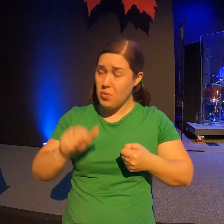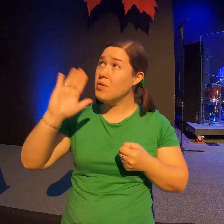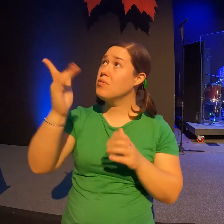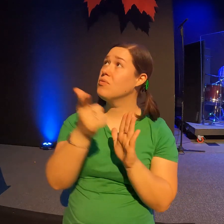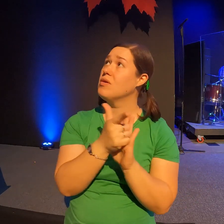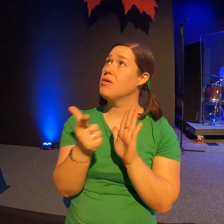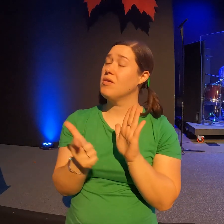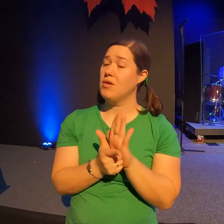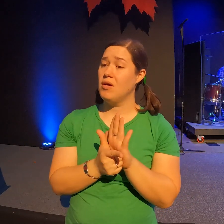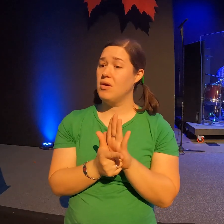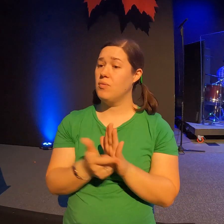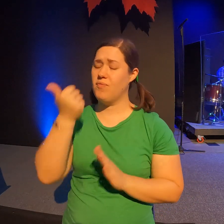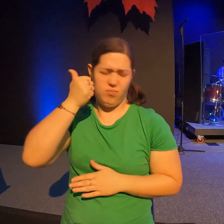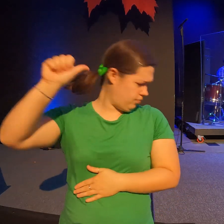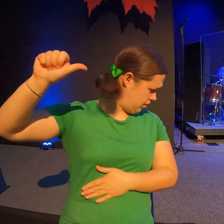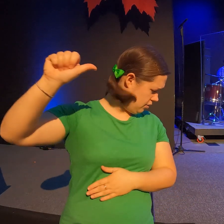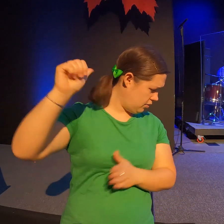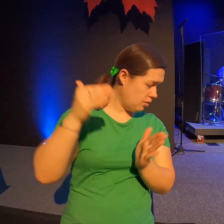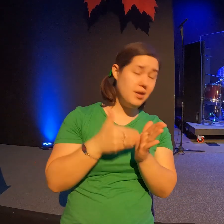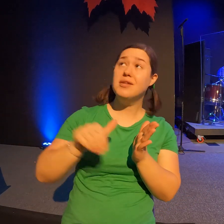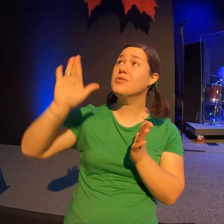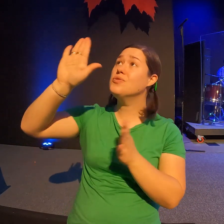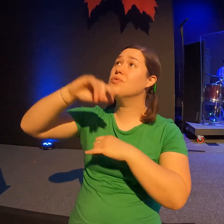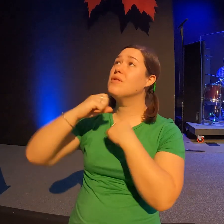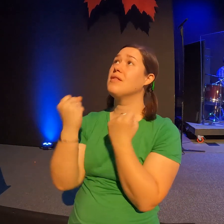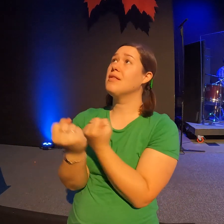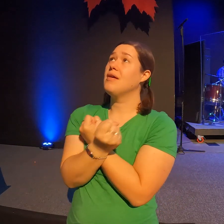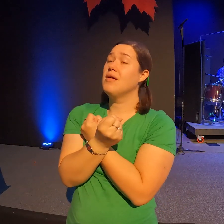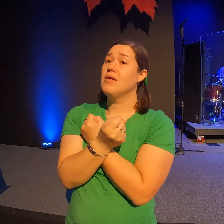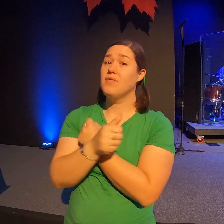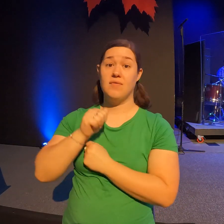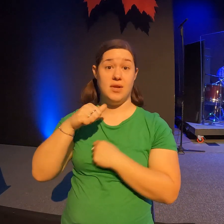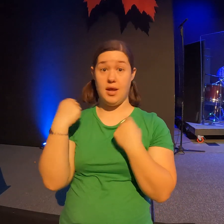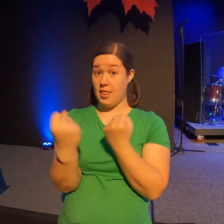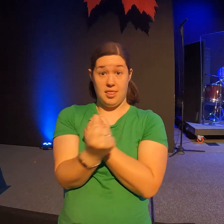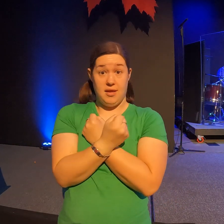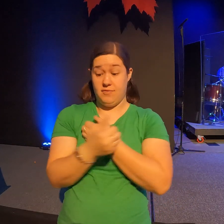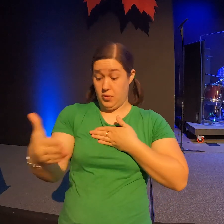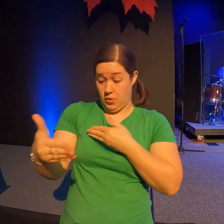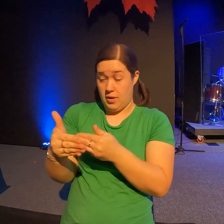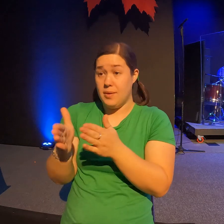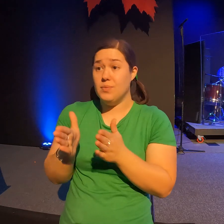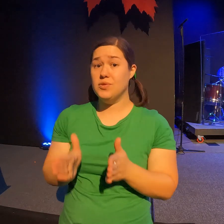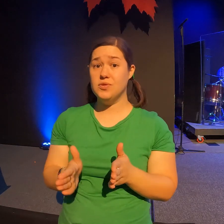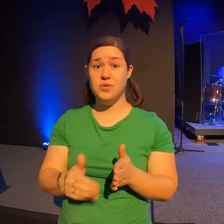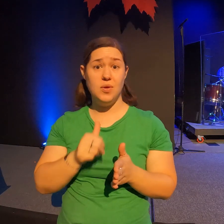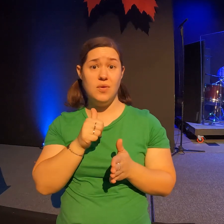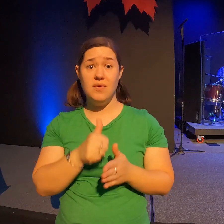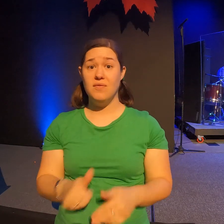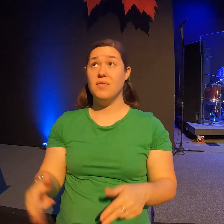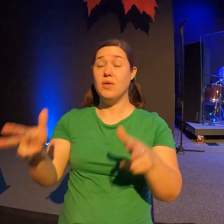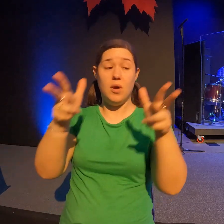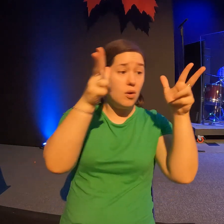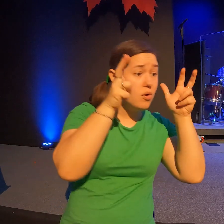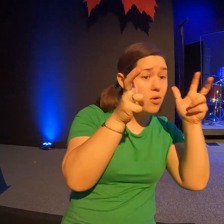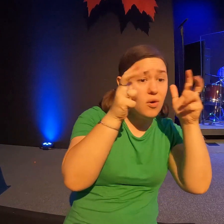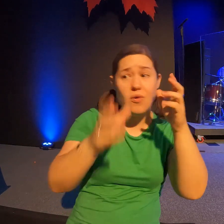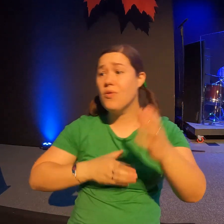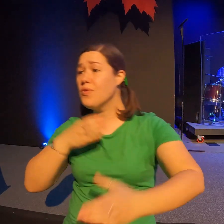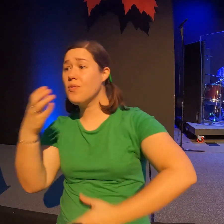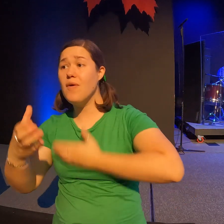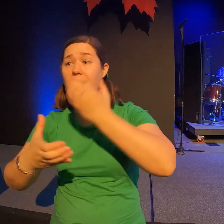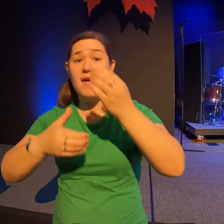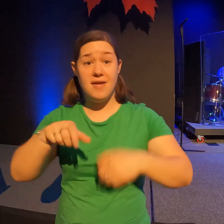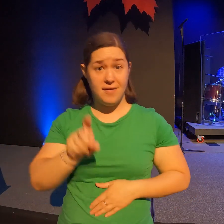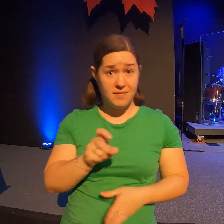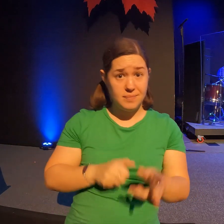your law. We have rebelled against your love. We have not loved our neighbors, and we have not heard the